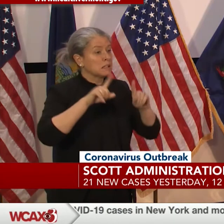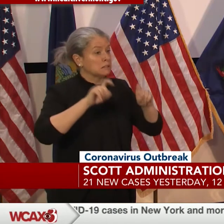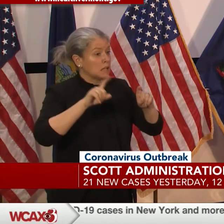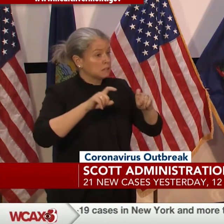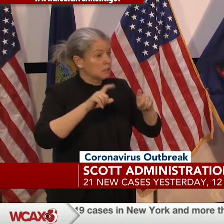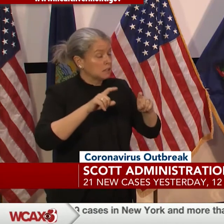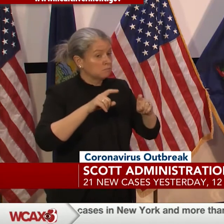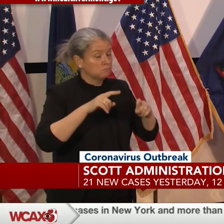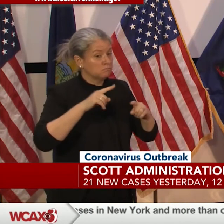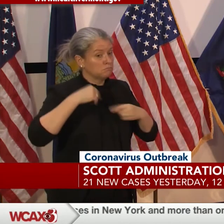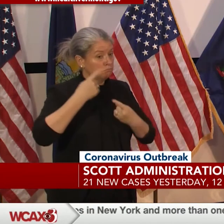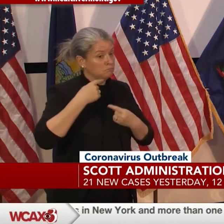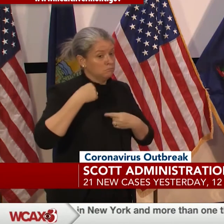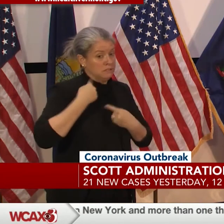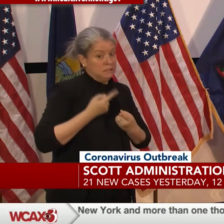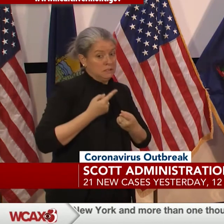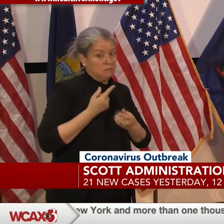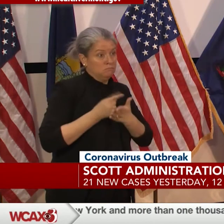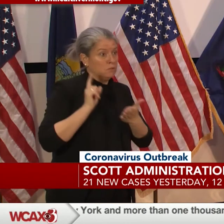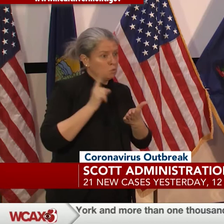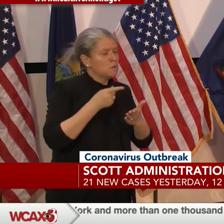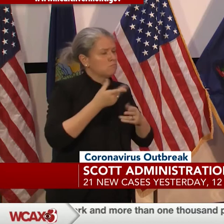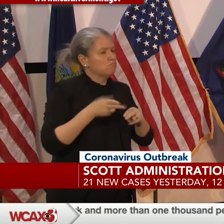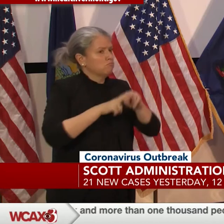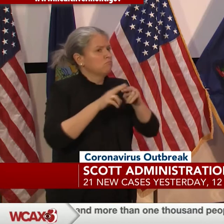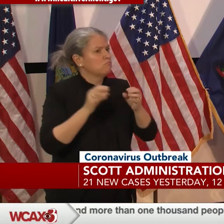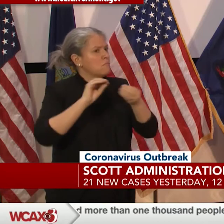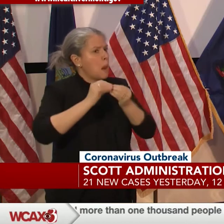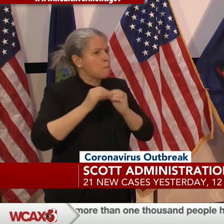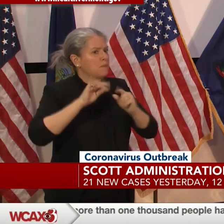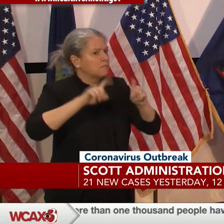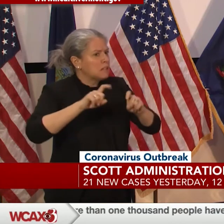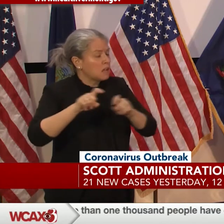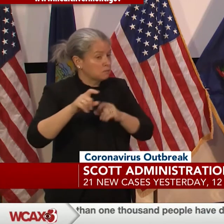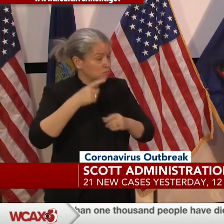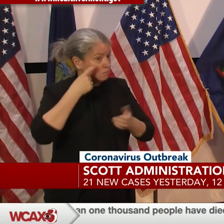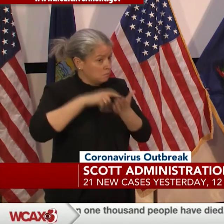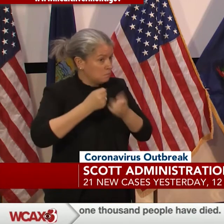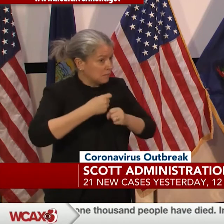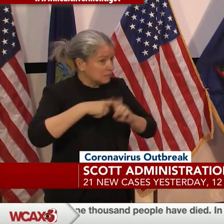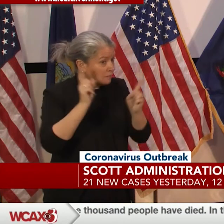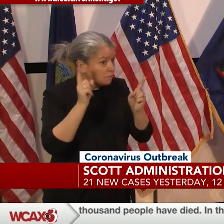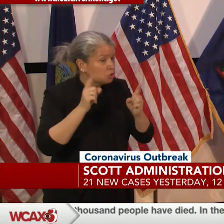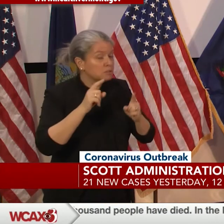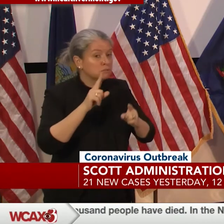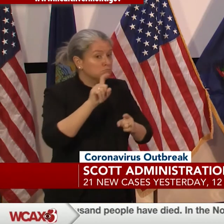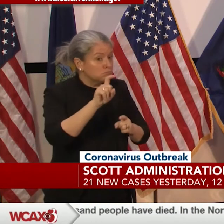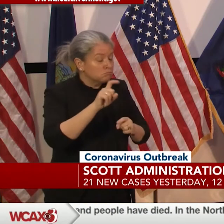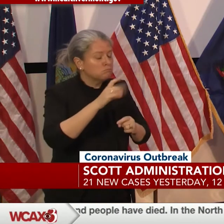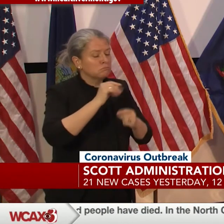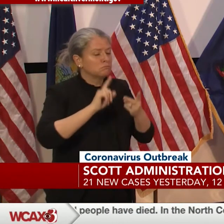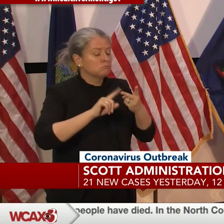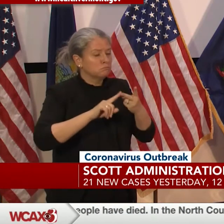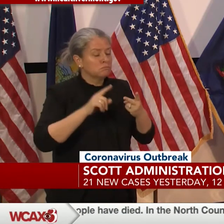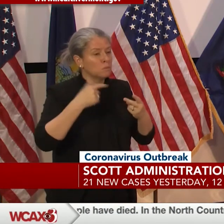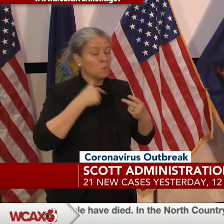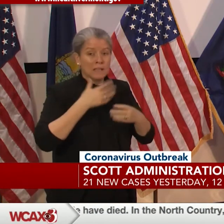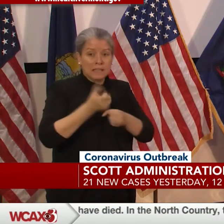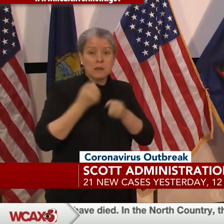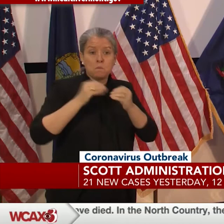working? And in addition, is our congressional delegation helping Vermont secure more test kits?